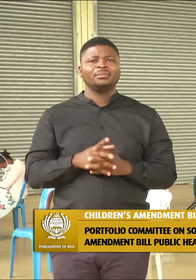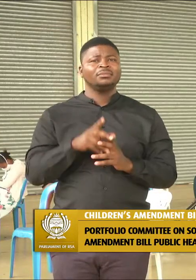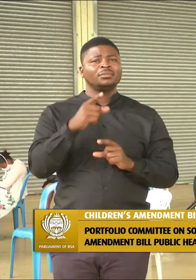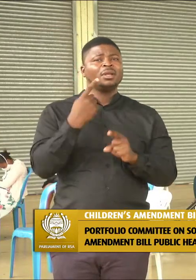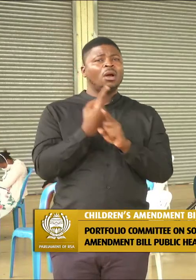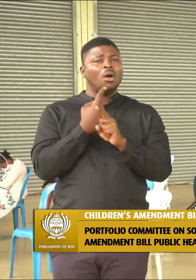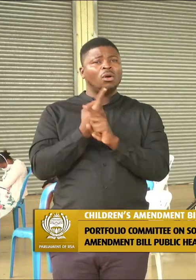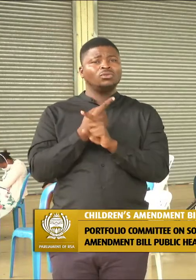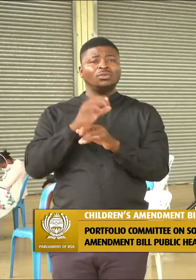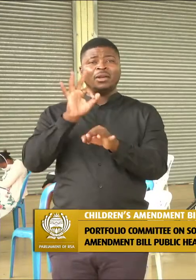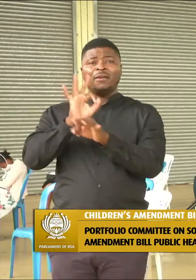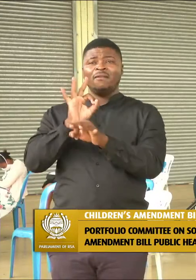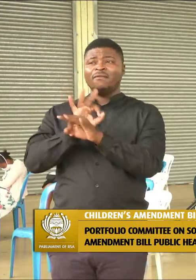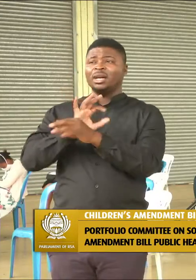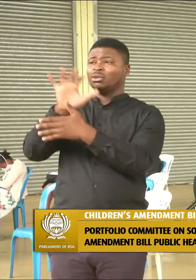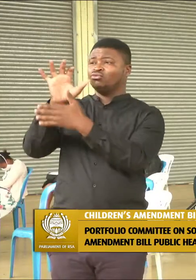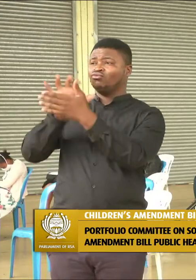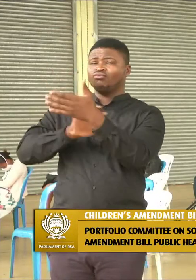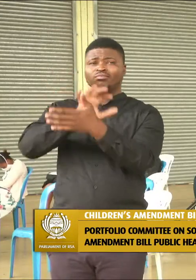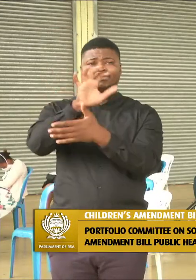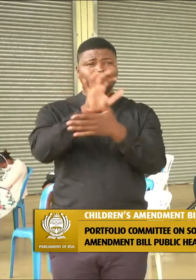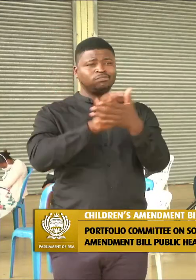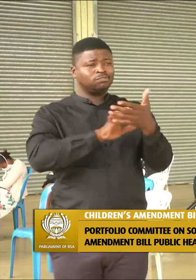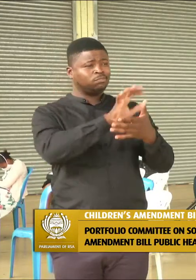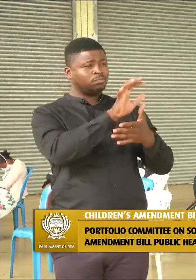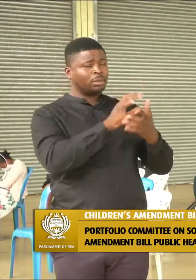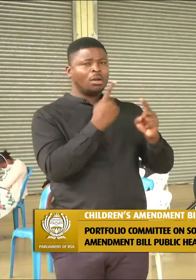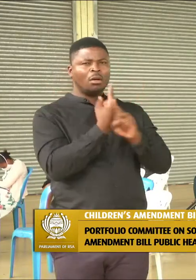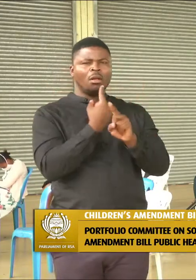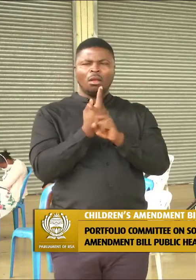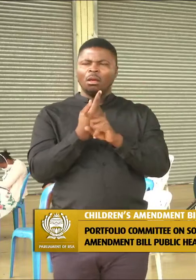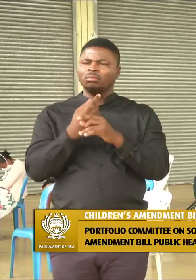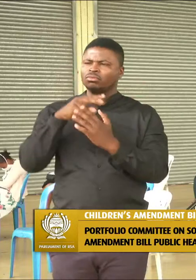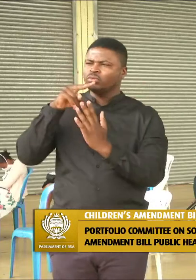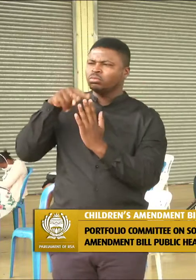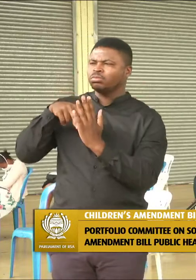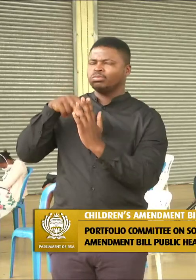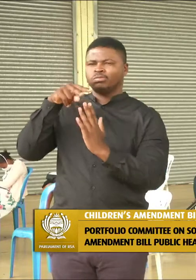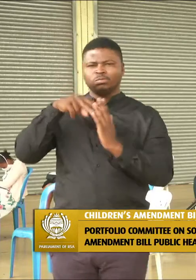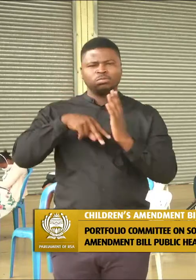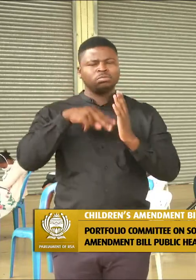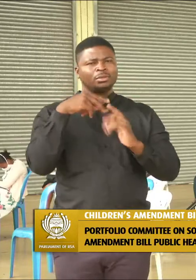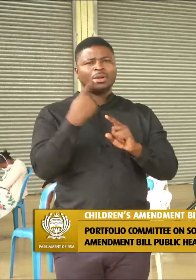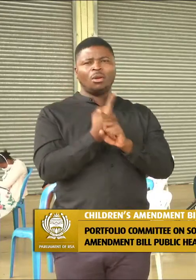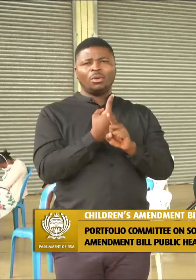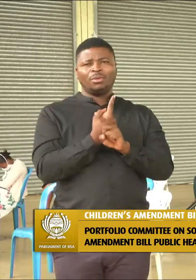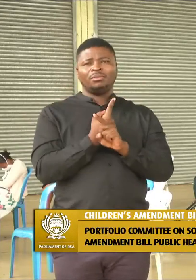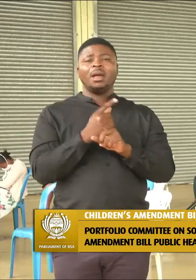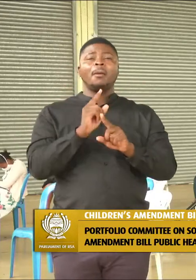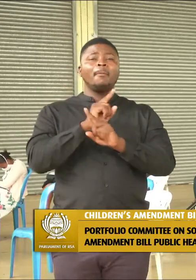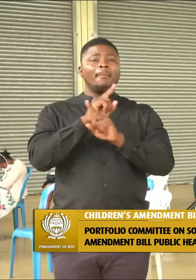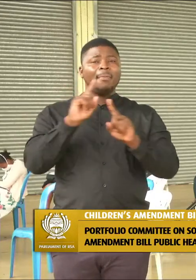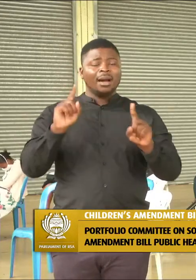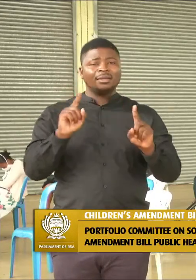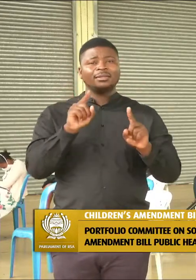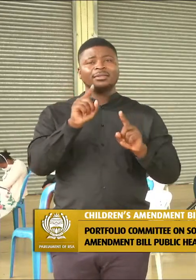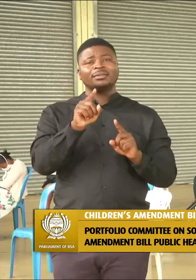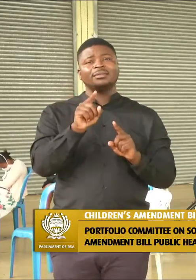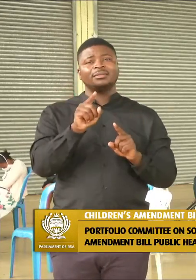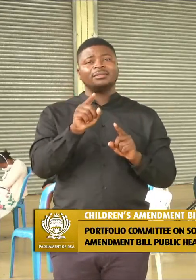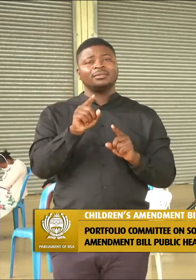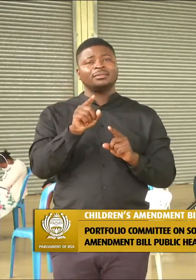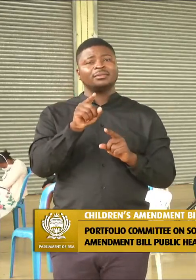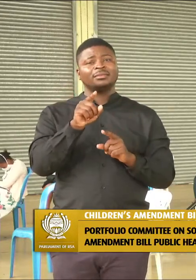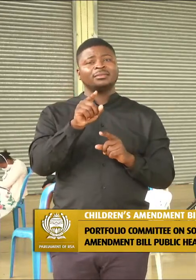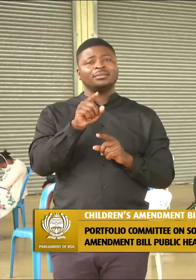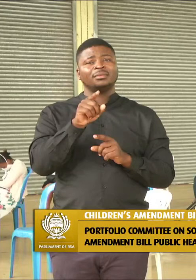fathers out there, Funda zonke indaba zobaba and I must tell you, you need to join